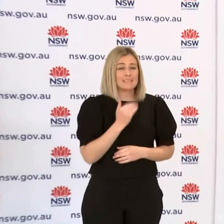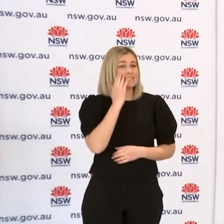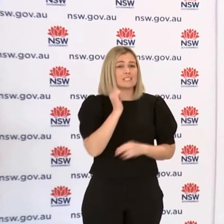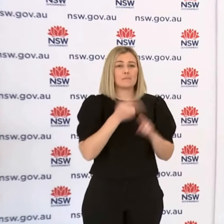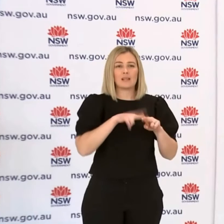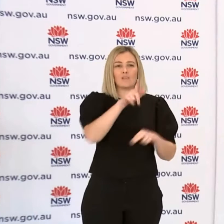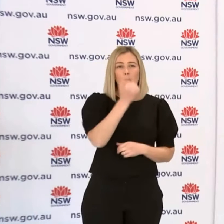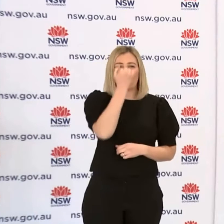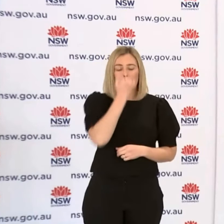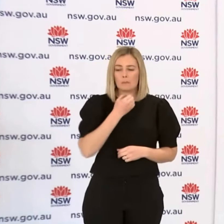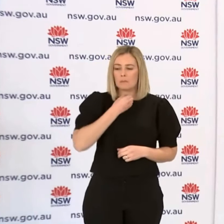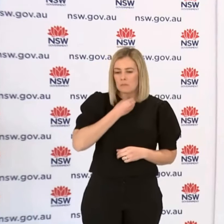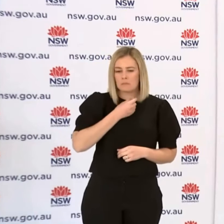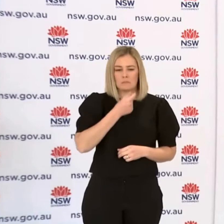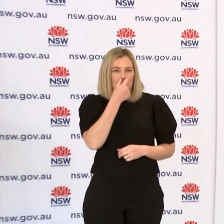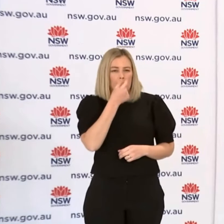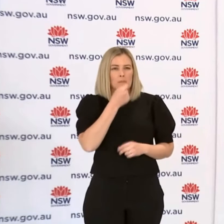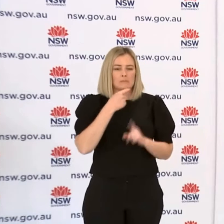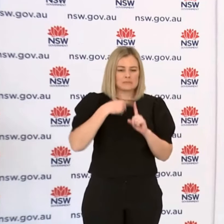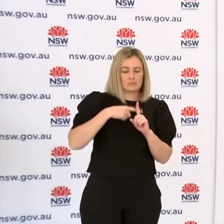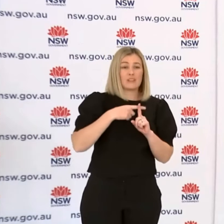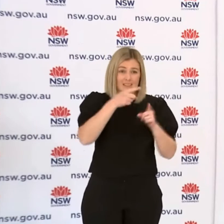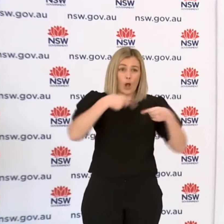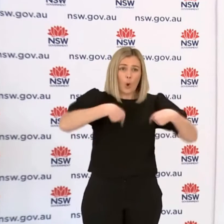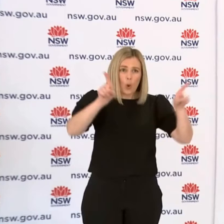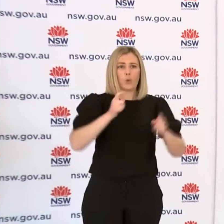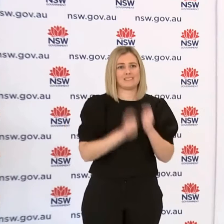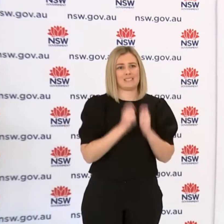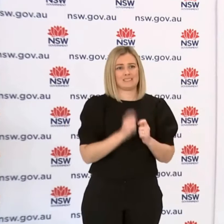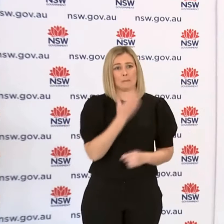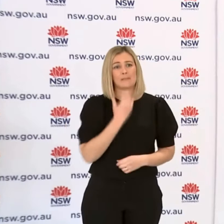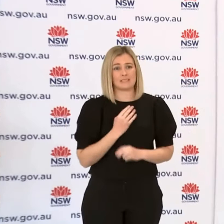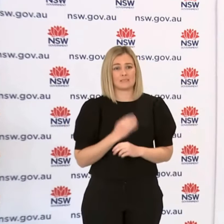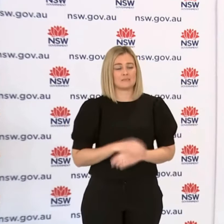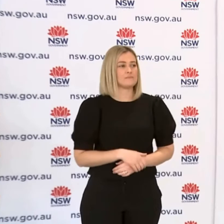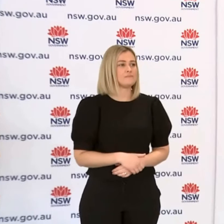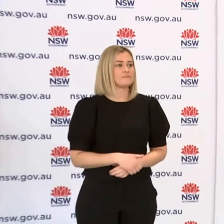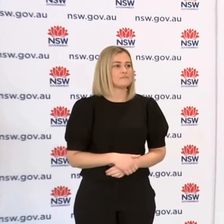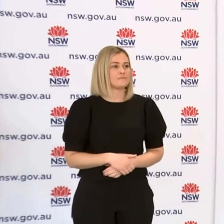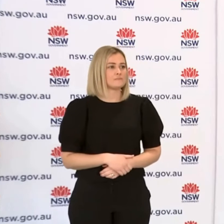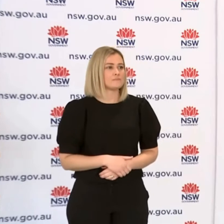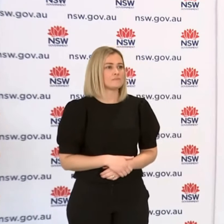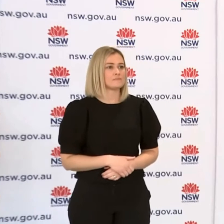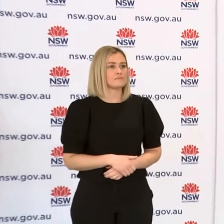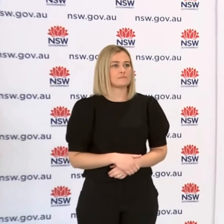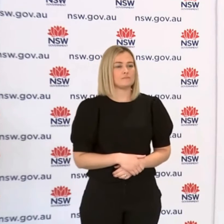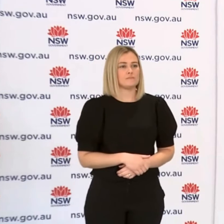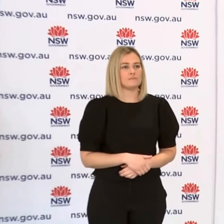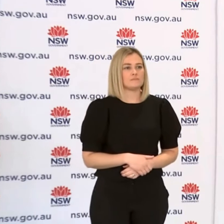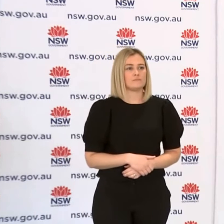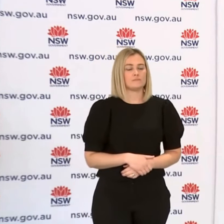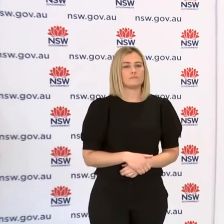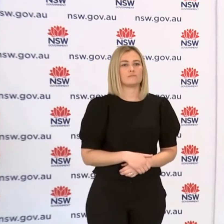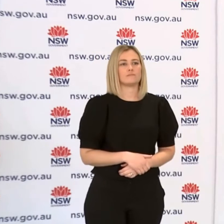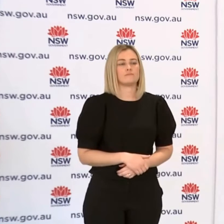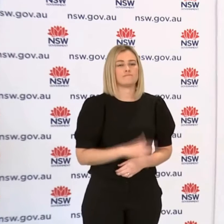go and get tested. I also just have to advise, unfortunately, that there are, at this stage,